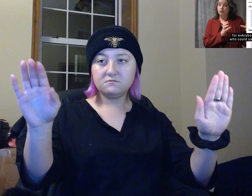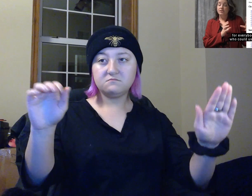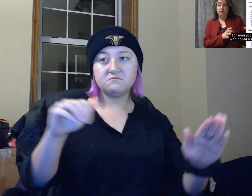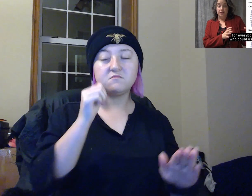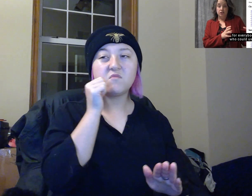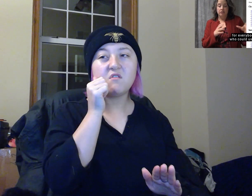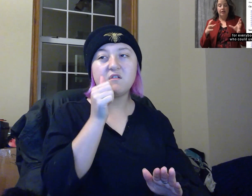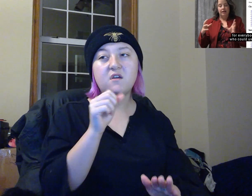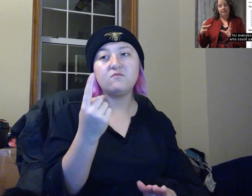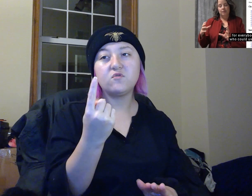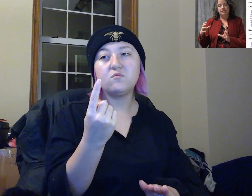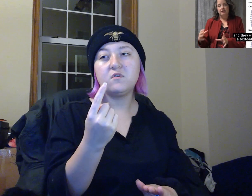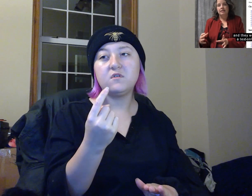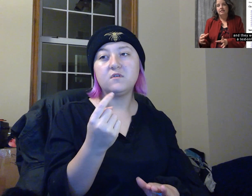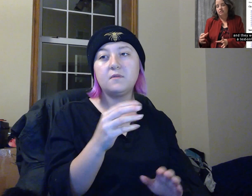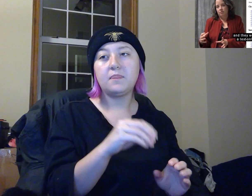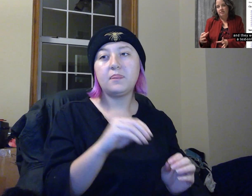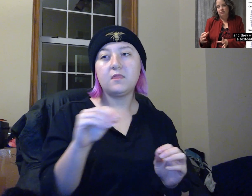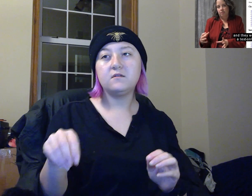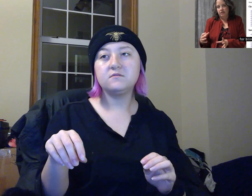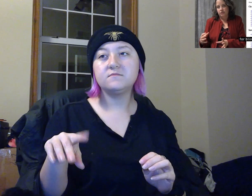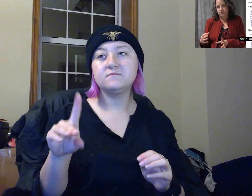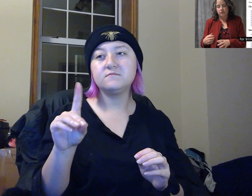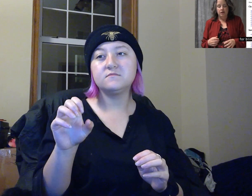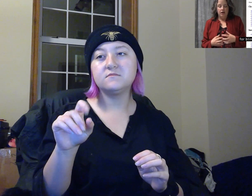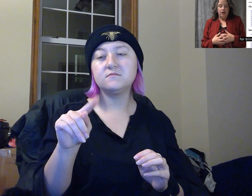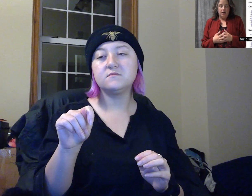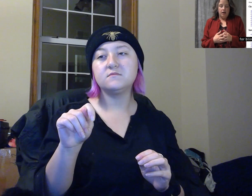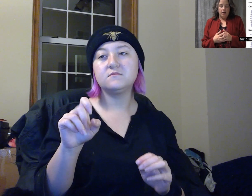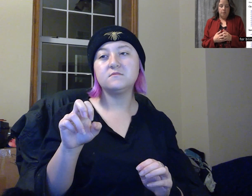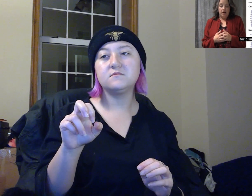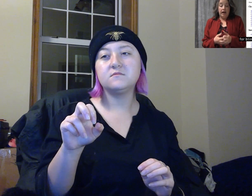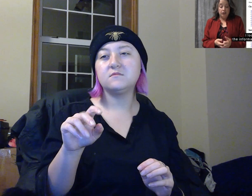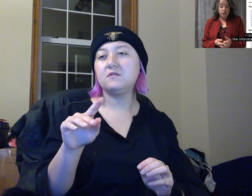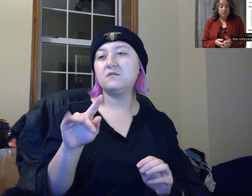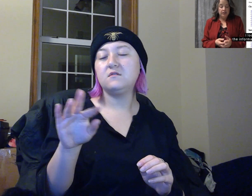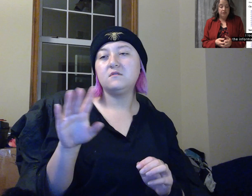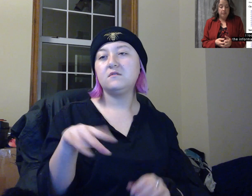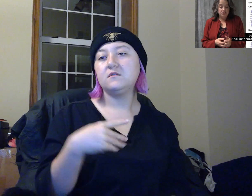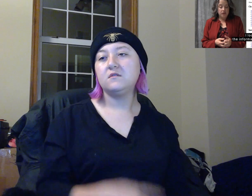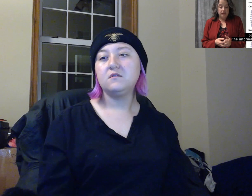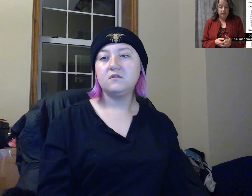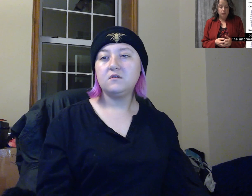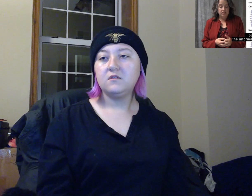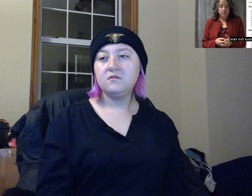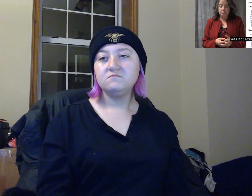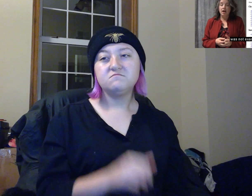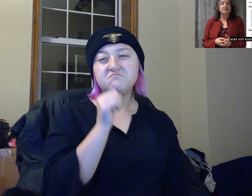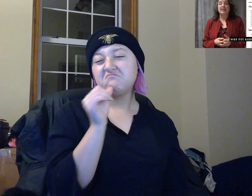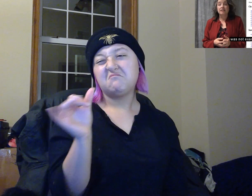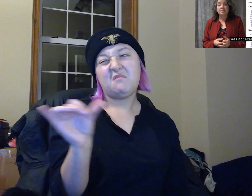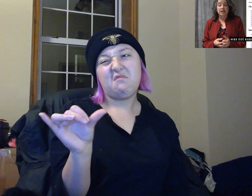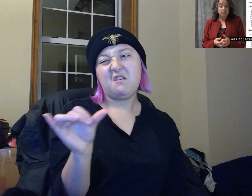who could use their vision, and they would design a text-only website for blind users. I looked, the information on here was